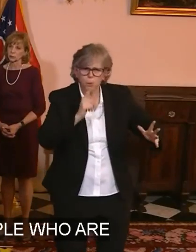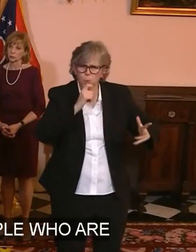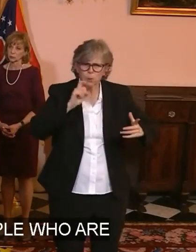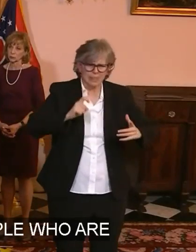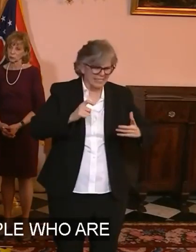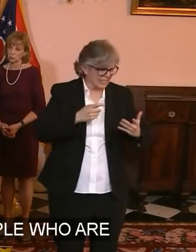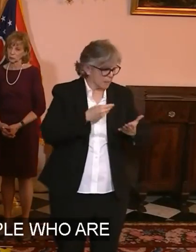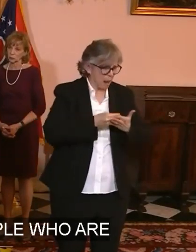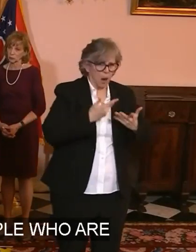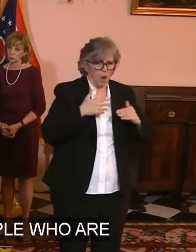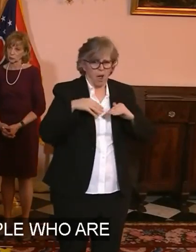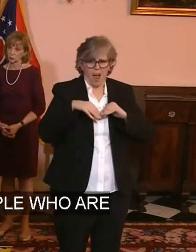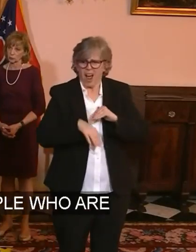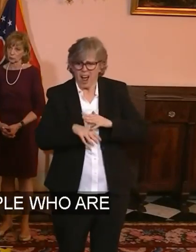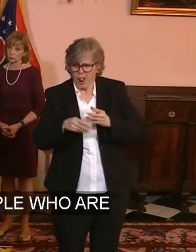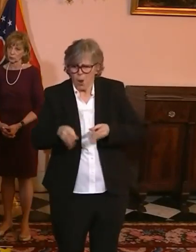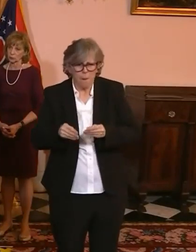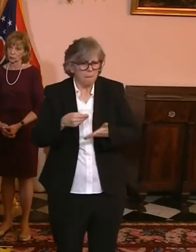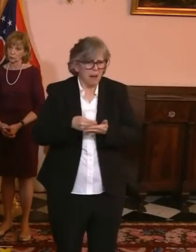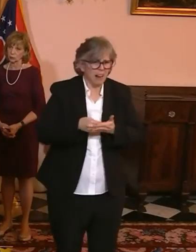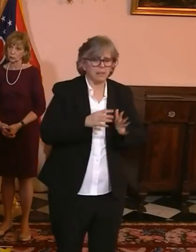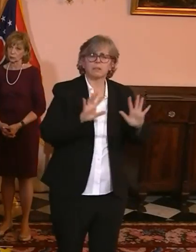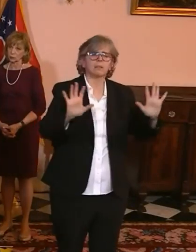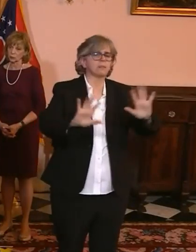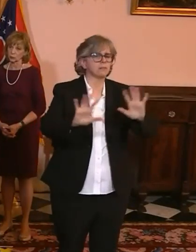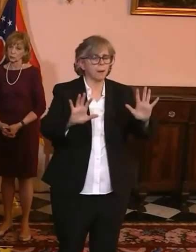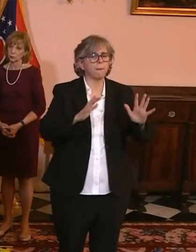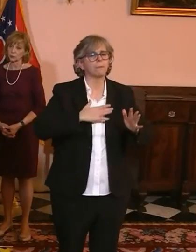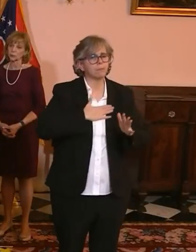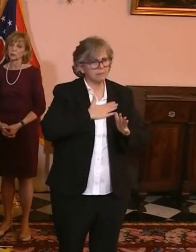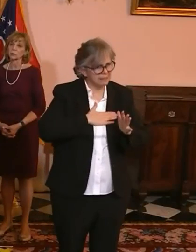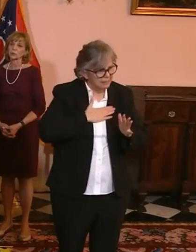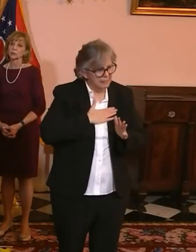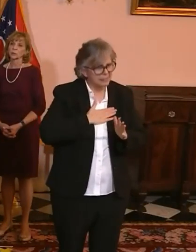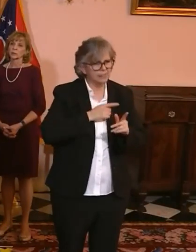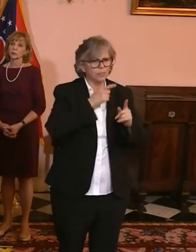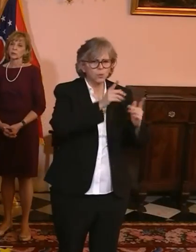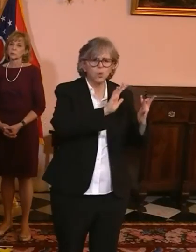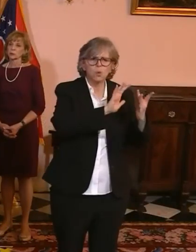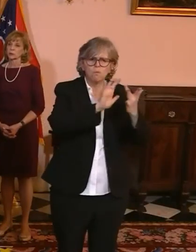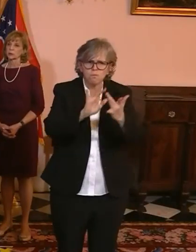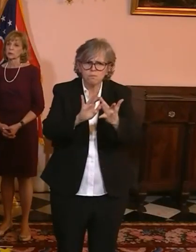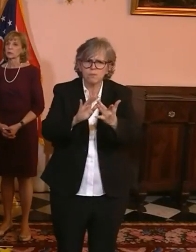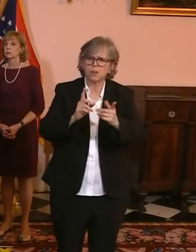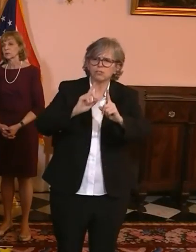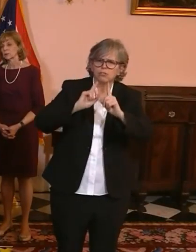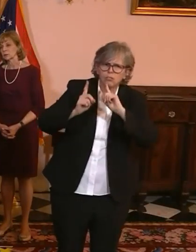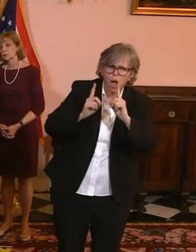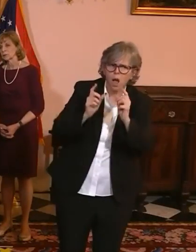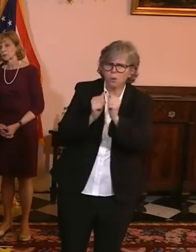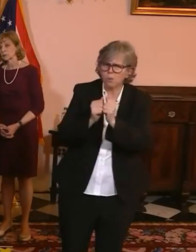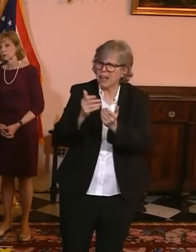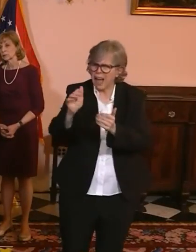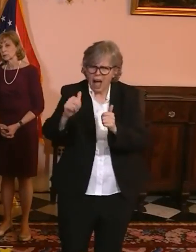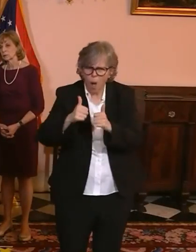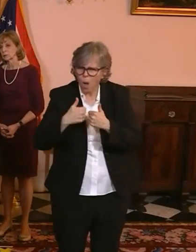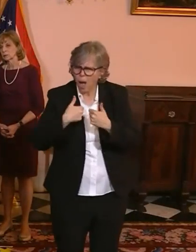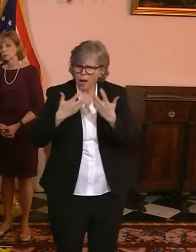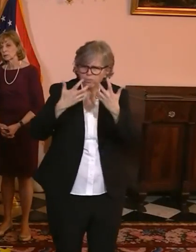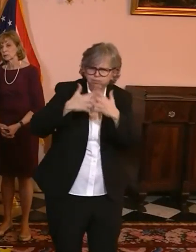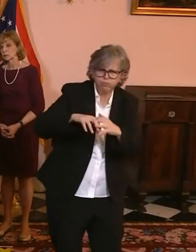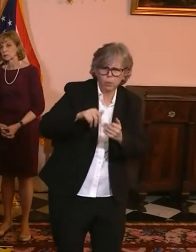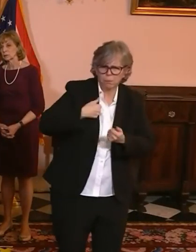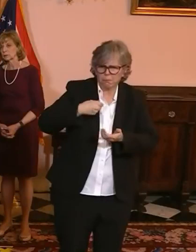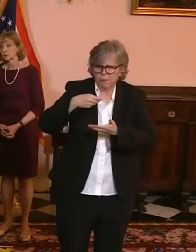contact these businesses or lending officials to get the information that you need that's specific to you and